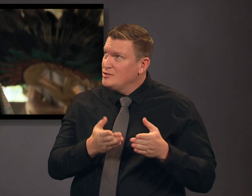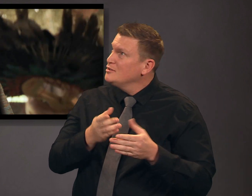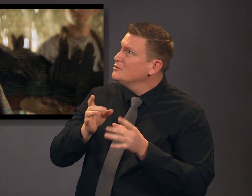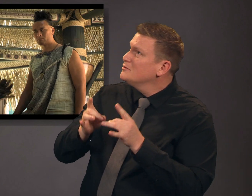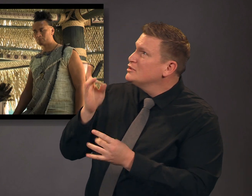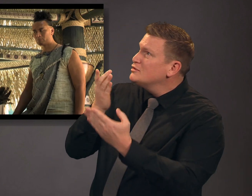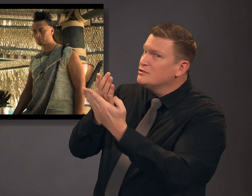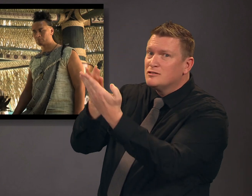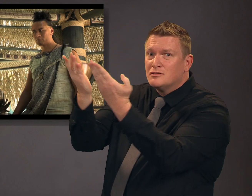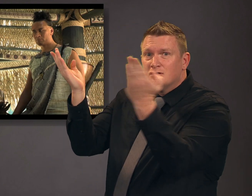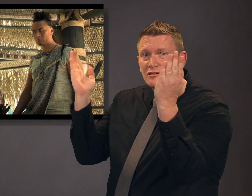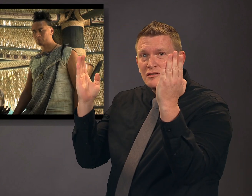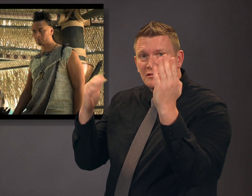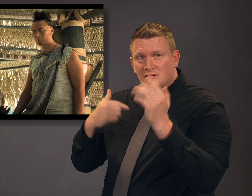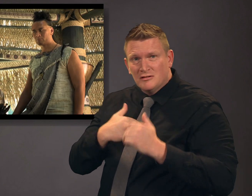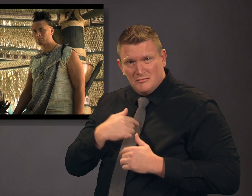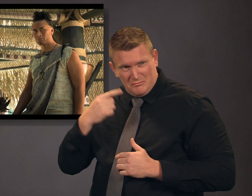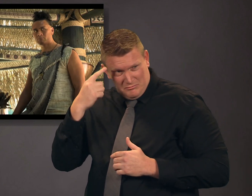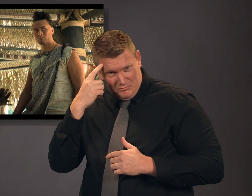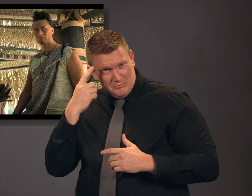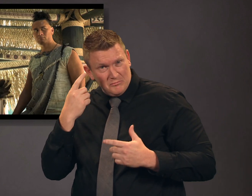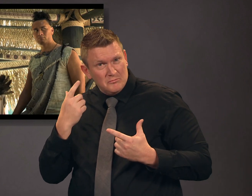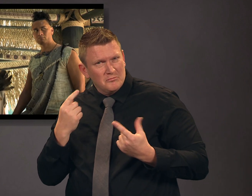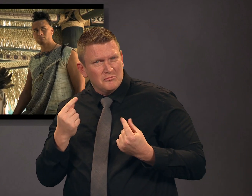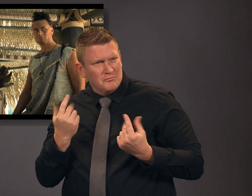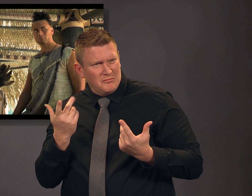And I would desire him that he come in unto me.